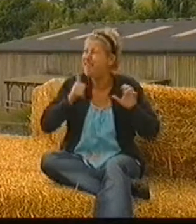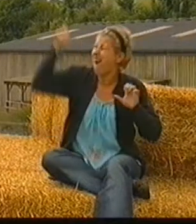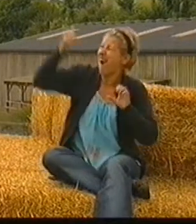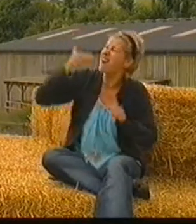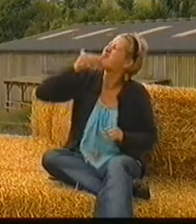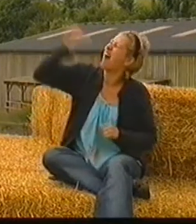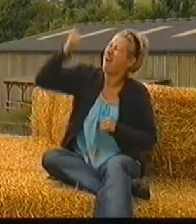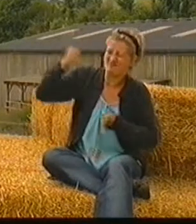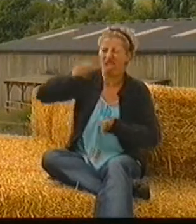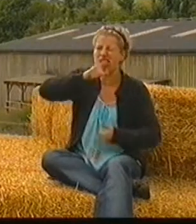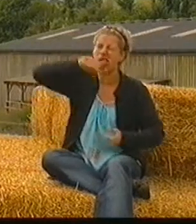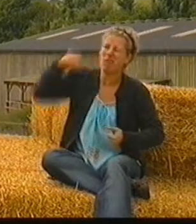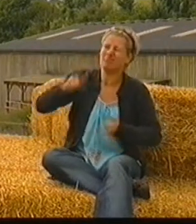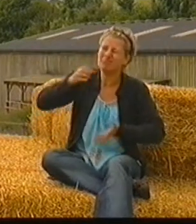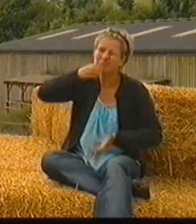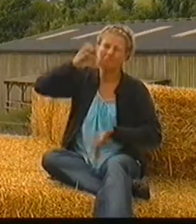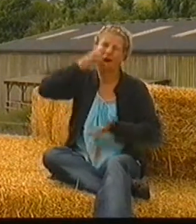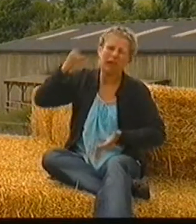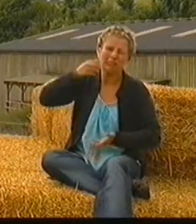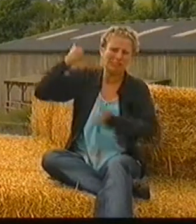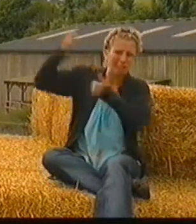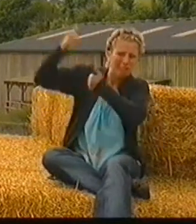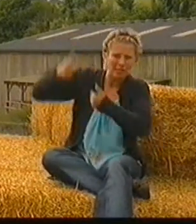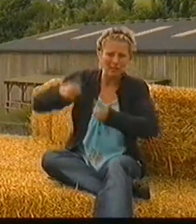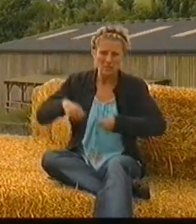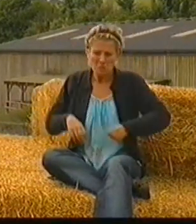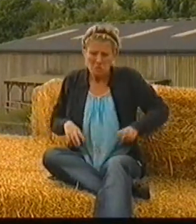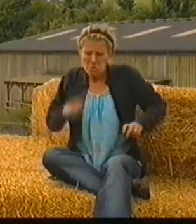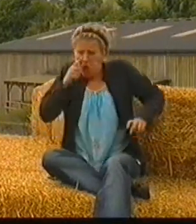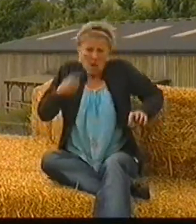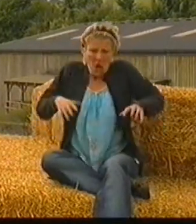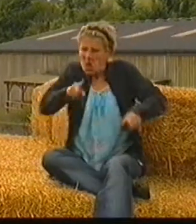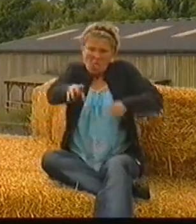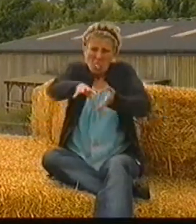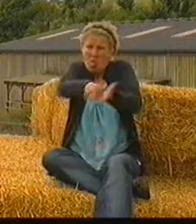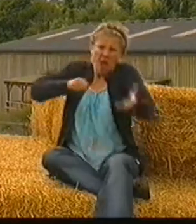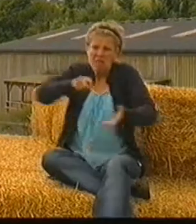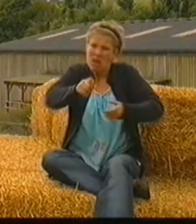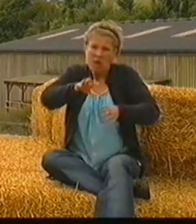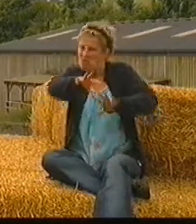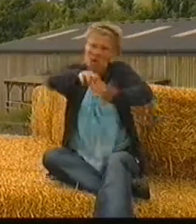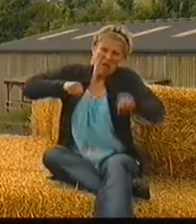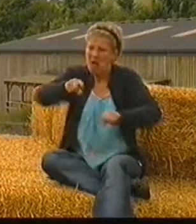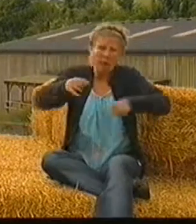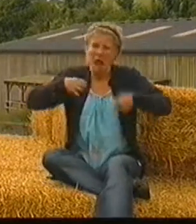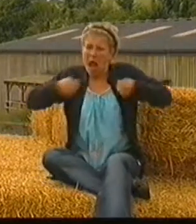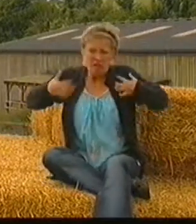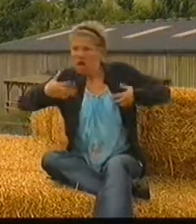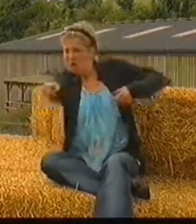wall. "Thanks for the lovely cider." "Thieves!" shrieked Rat. "Robbers! Bandits!